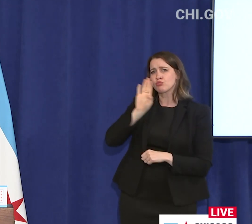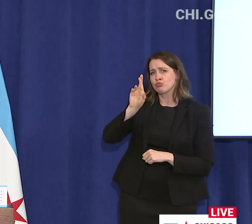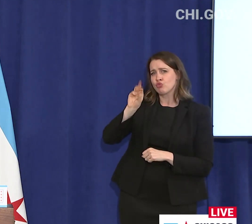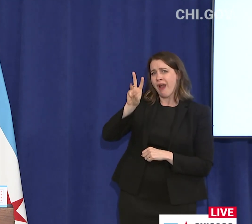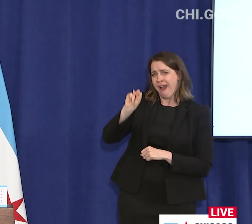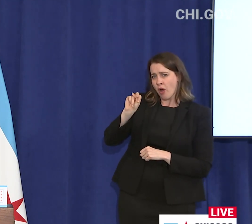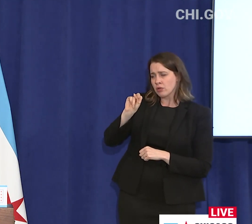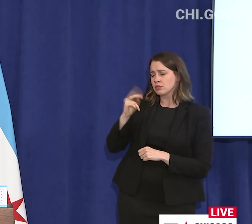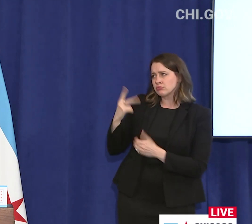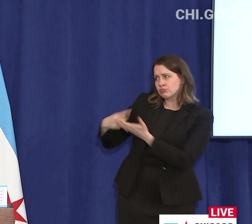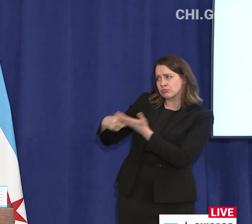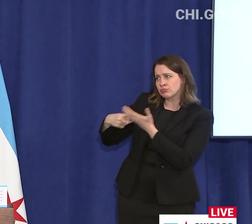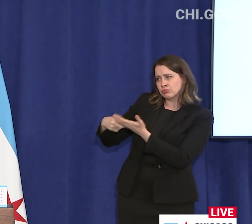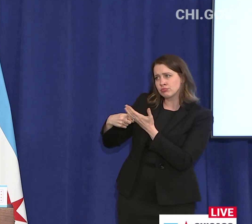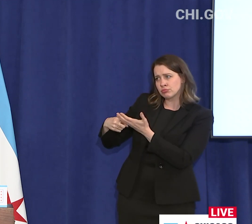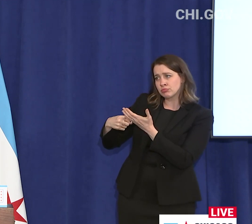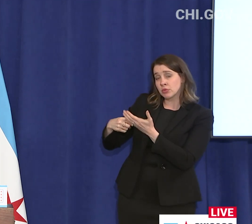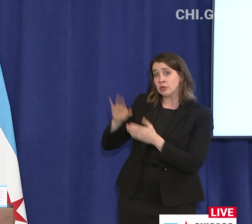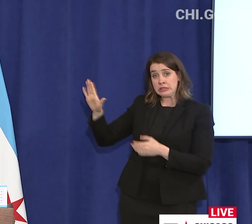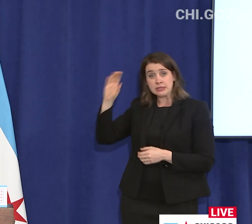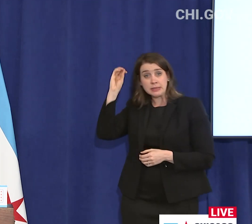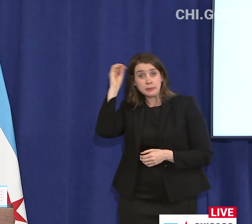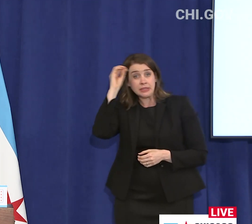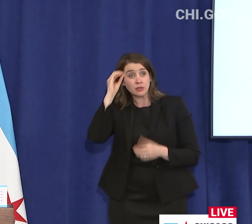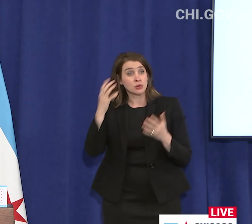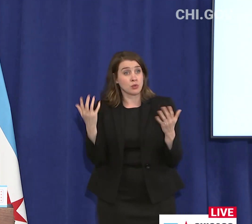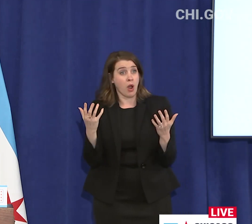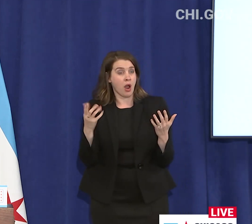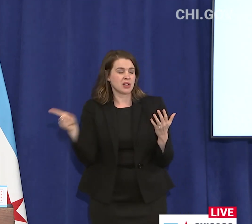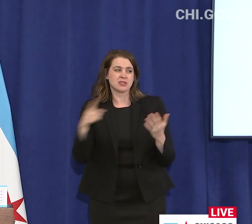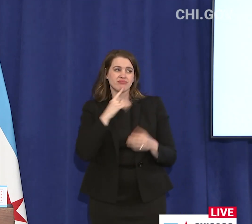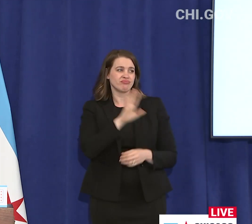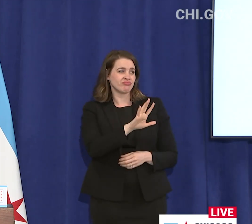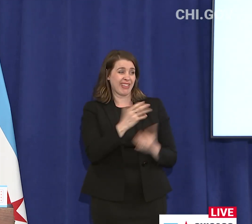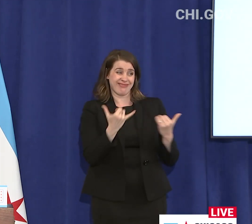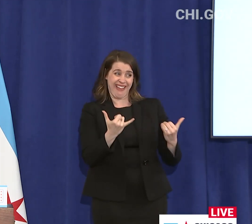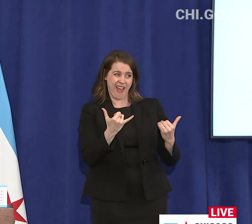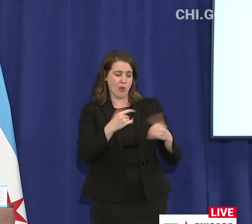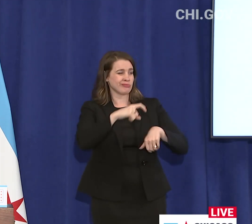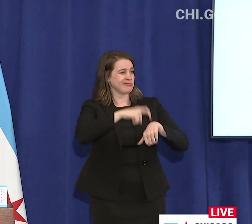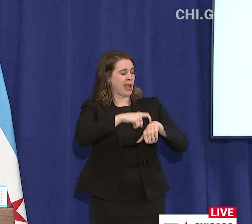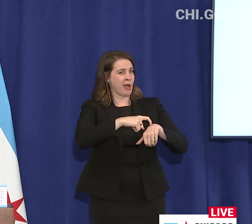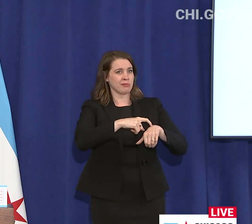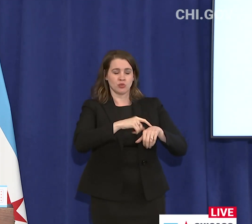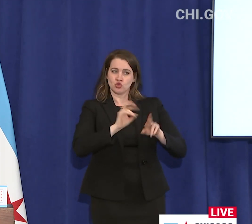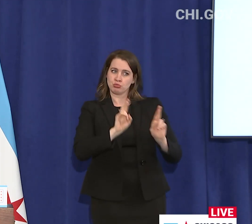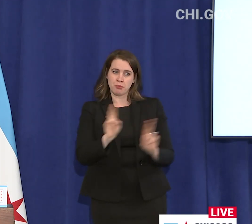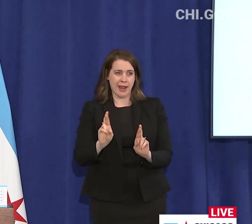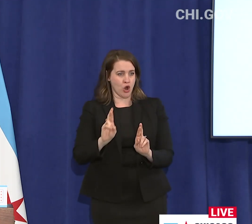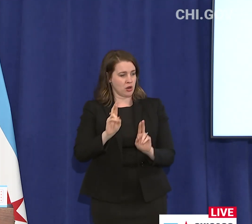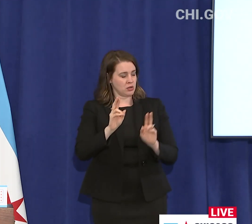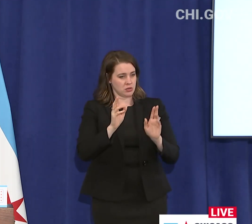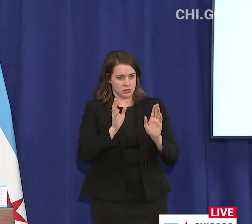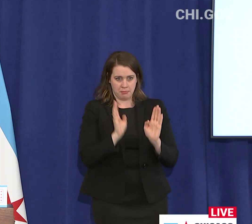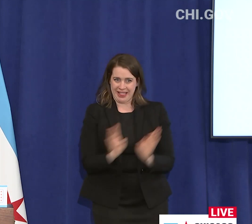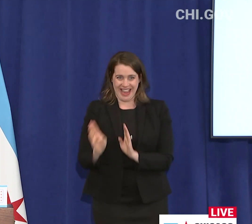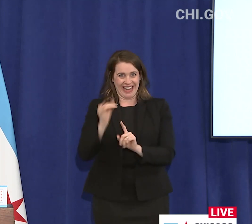he's 100% right, that the time to prepare is now, before the crisis hits. The